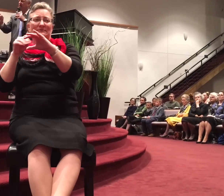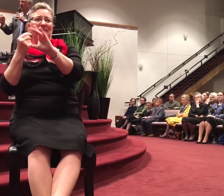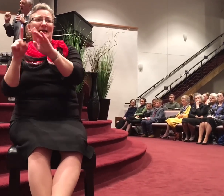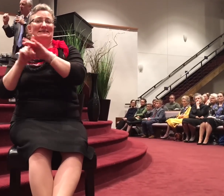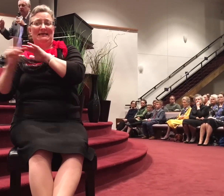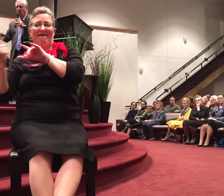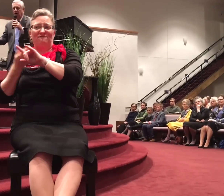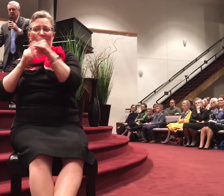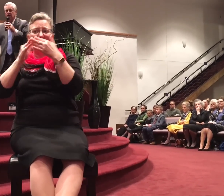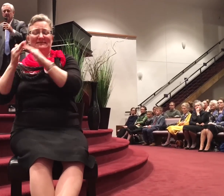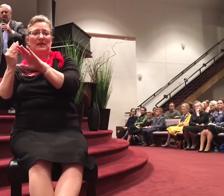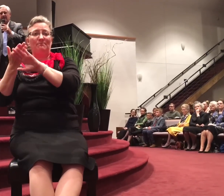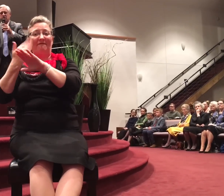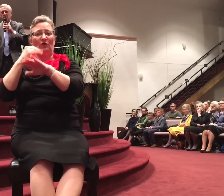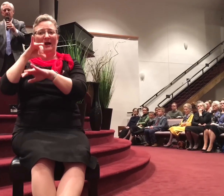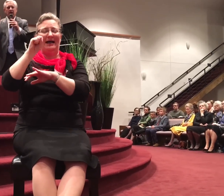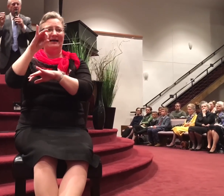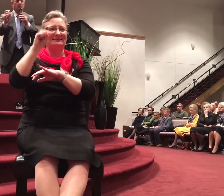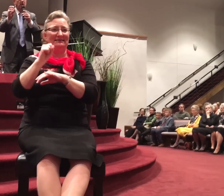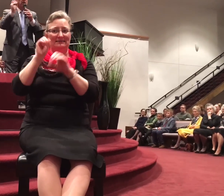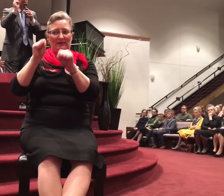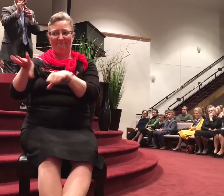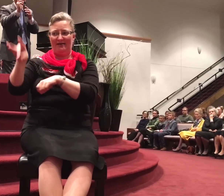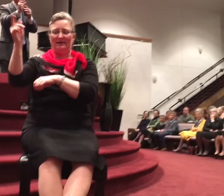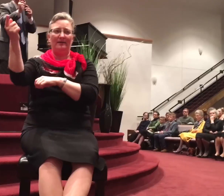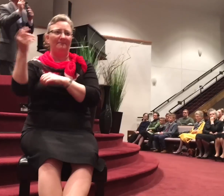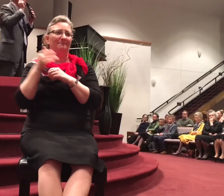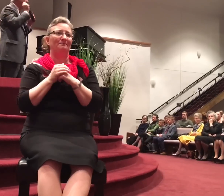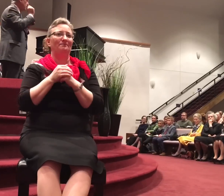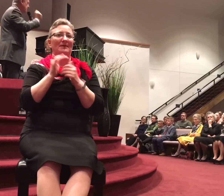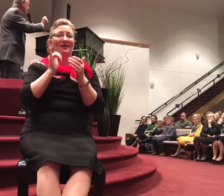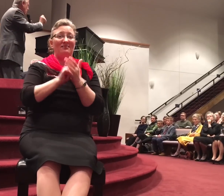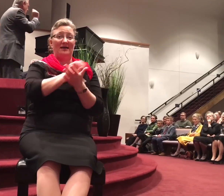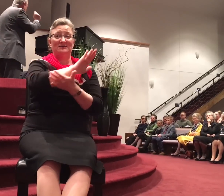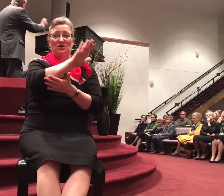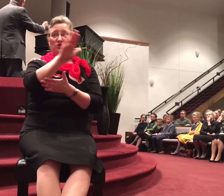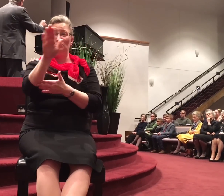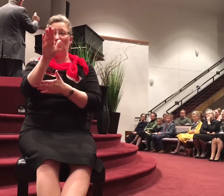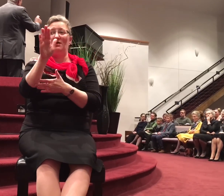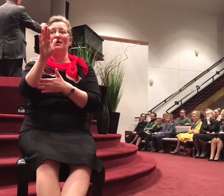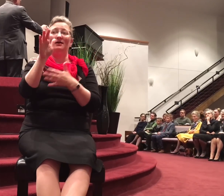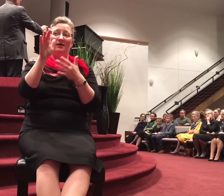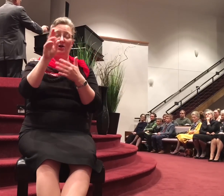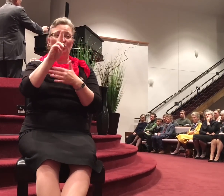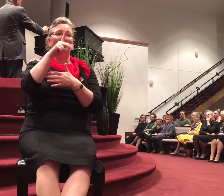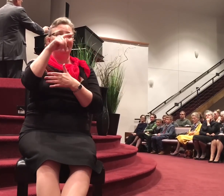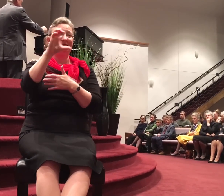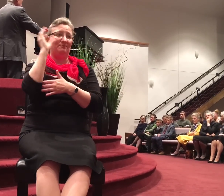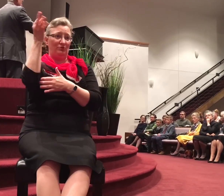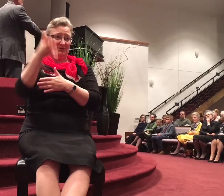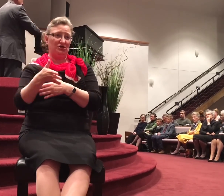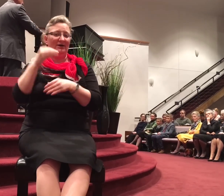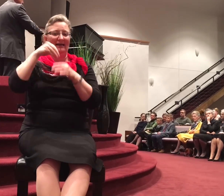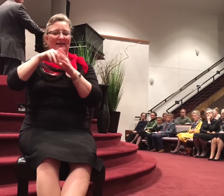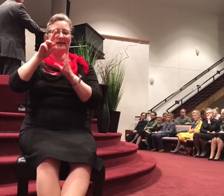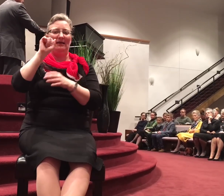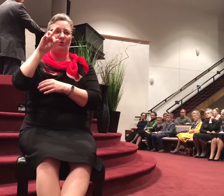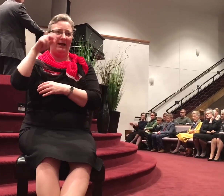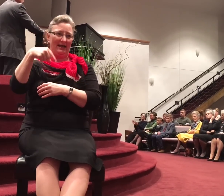could identify who he was. That's your fellow United Pentecostal believer right there in Iraq.